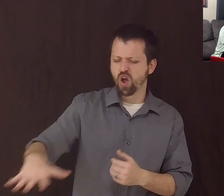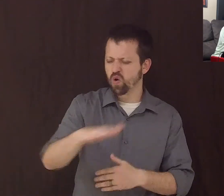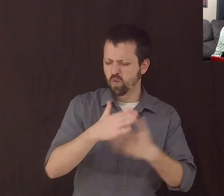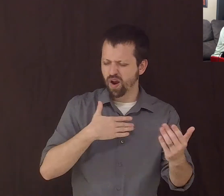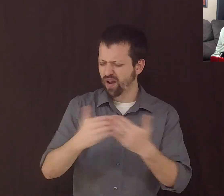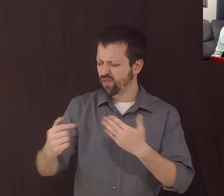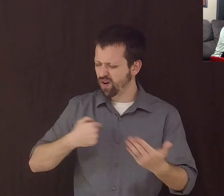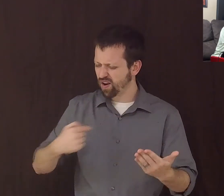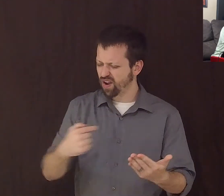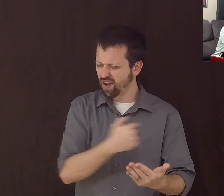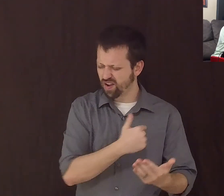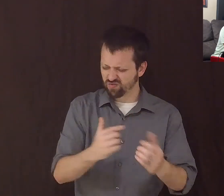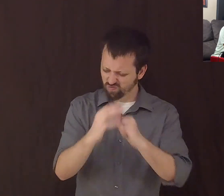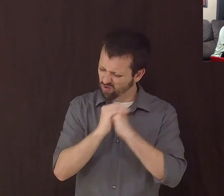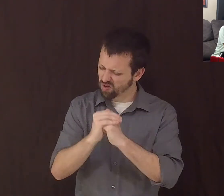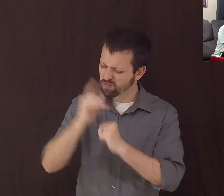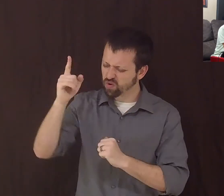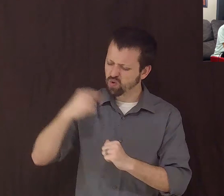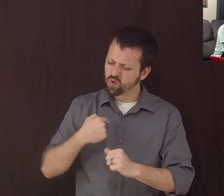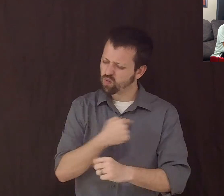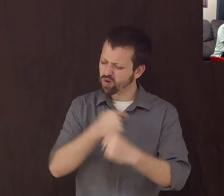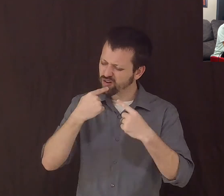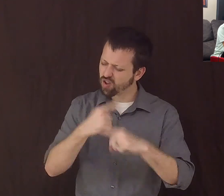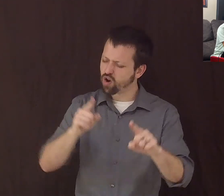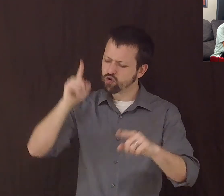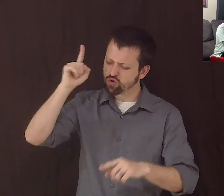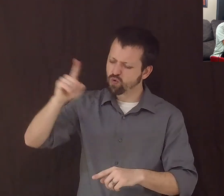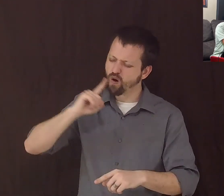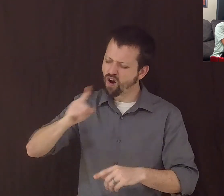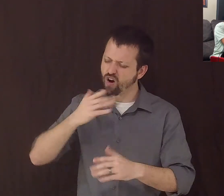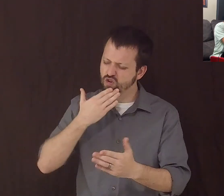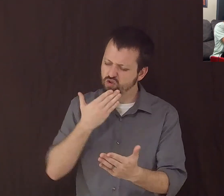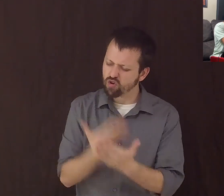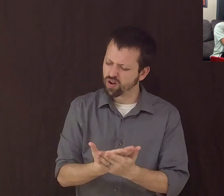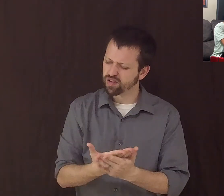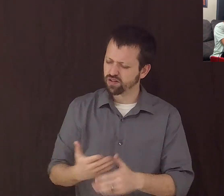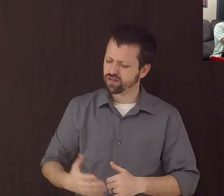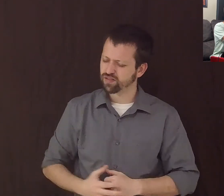these, we are here gathered to worship you, God, we want to declare that you are good.